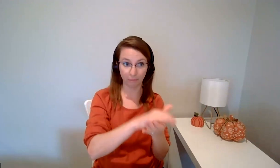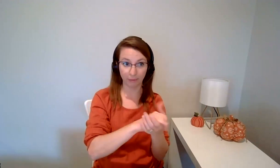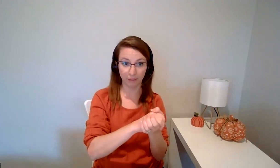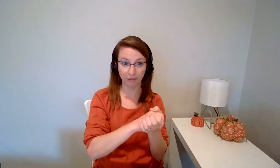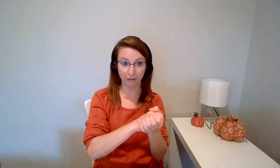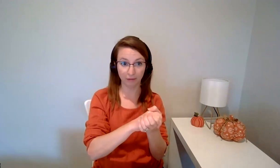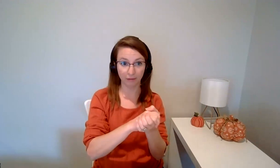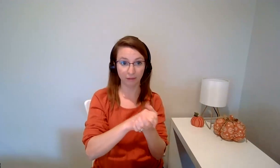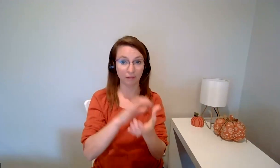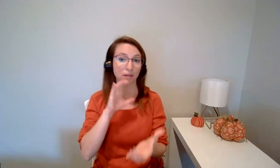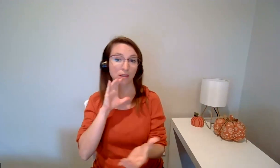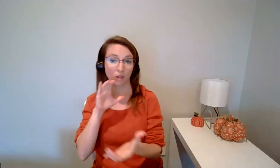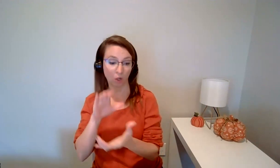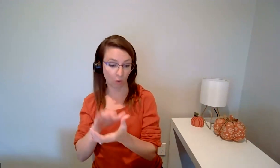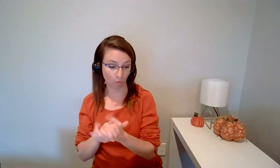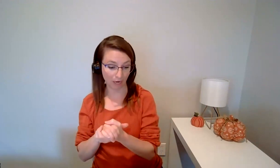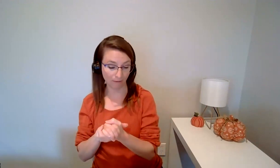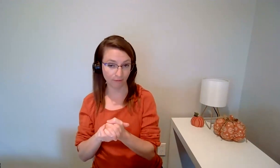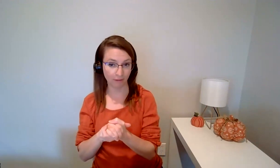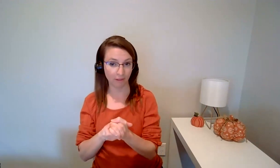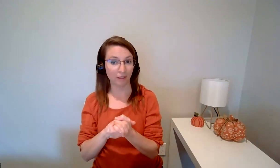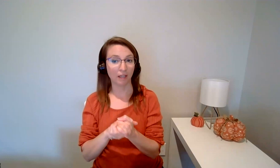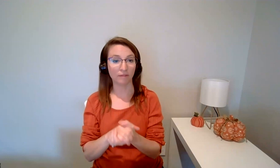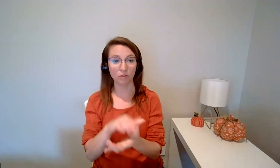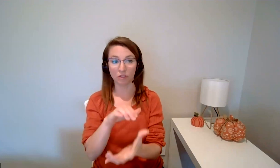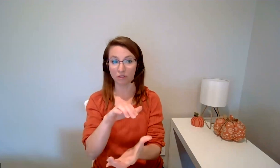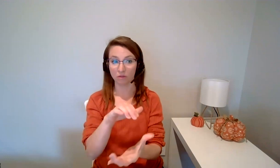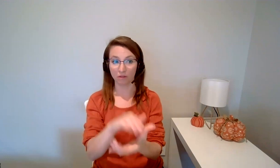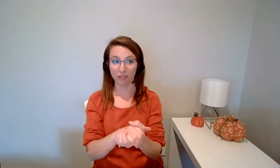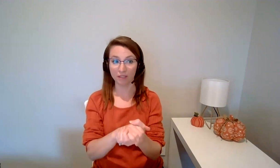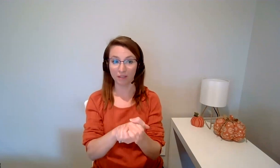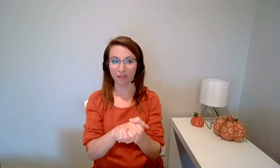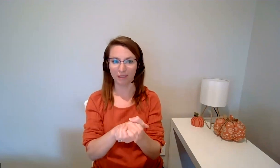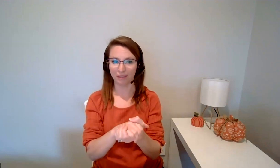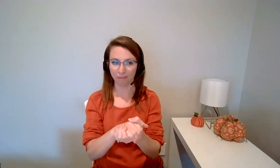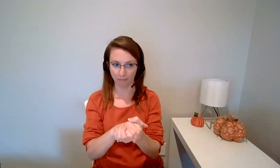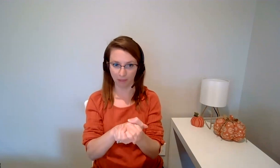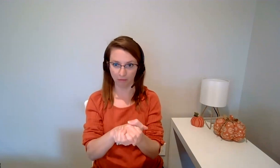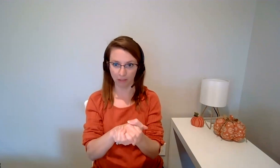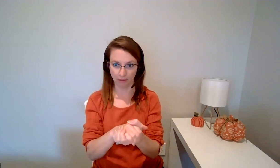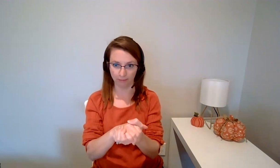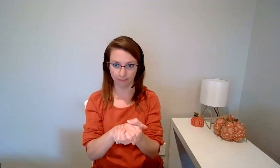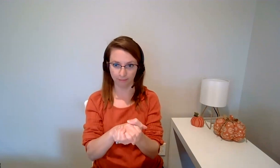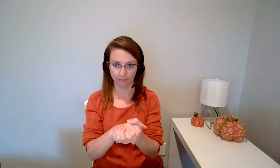Husband, wife. If you just do this, it means married.